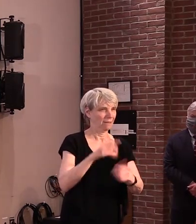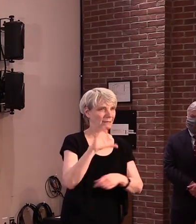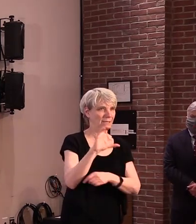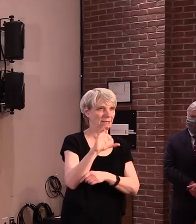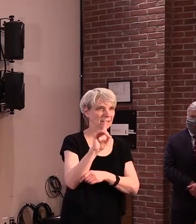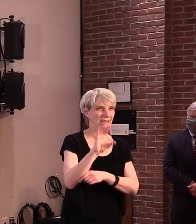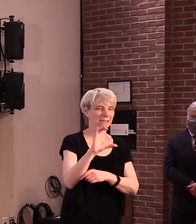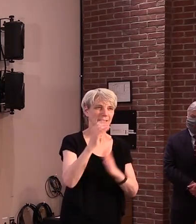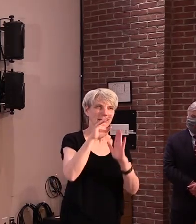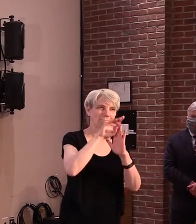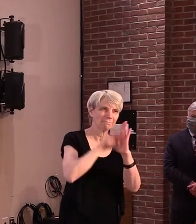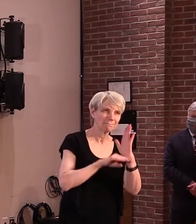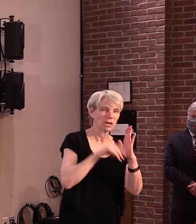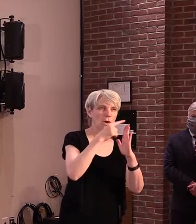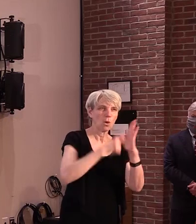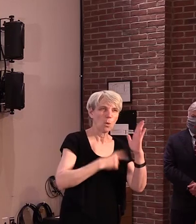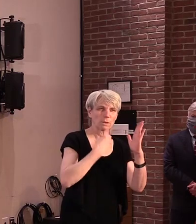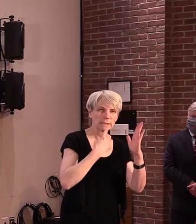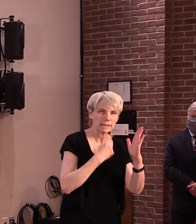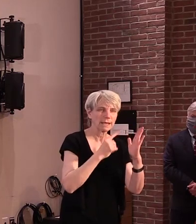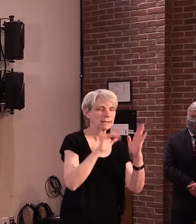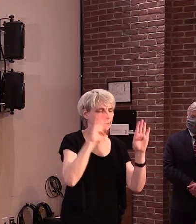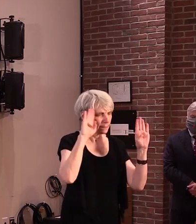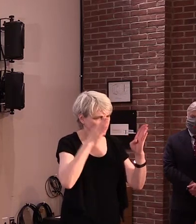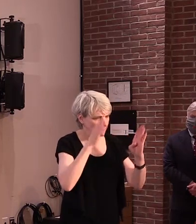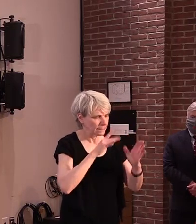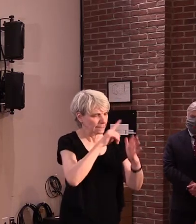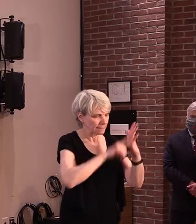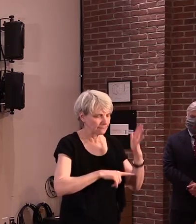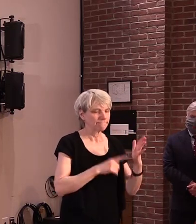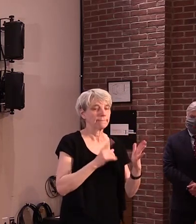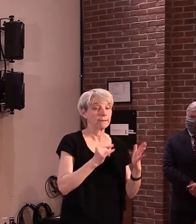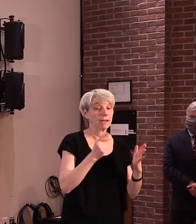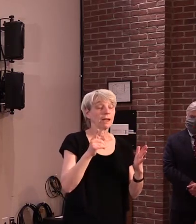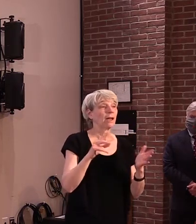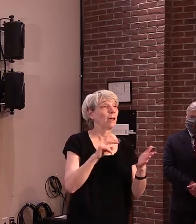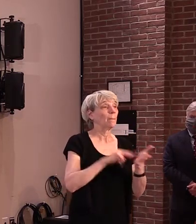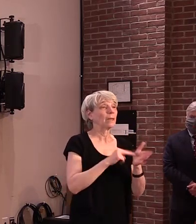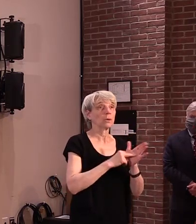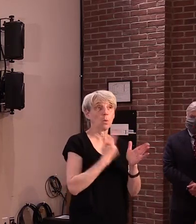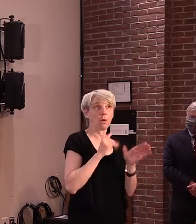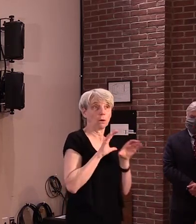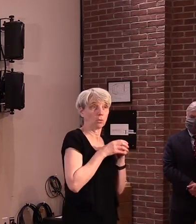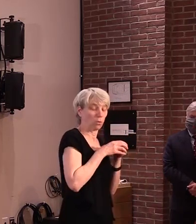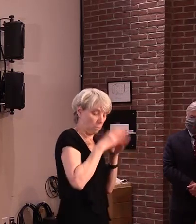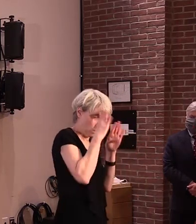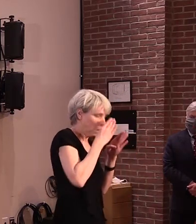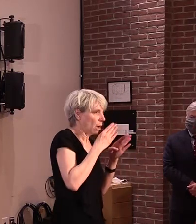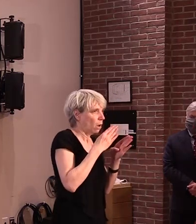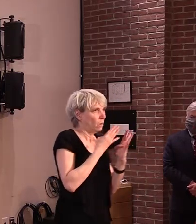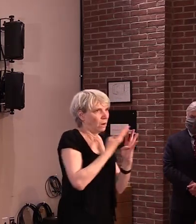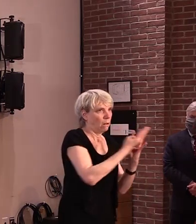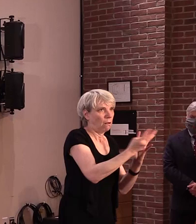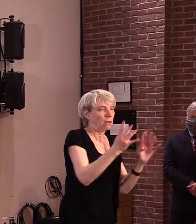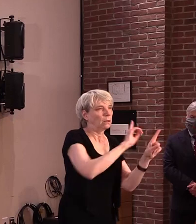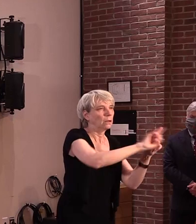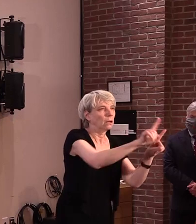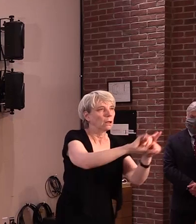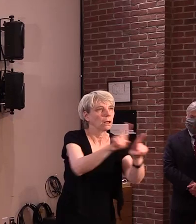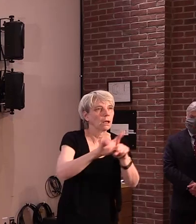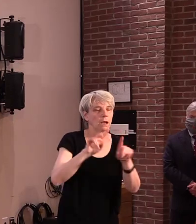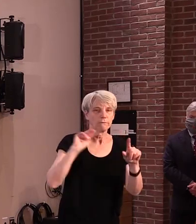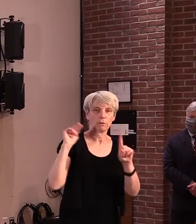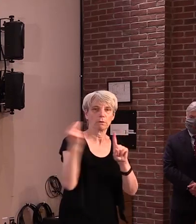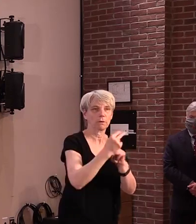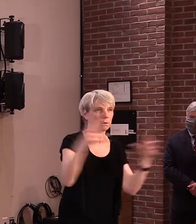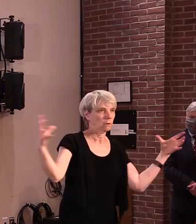more in depth at the CDC guidance. Because this is not a single team sport. This is a real large team that has to really get together to make these